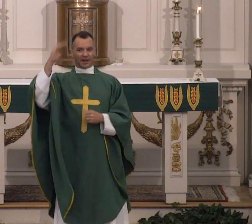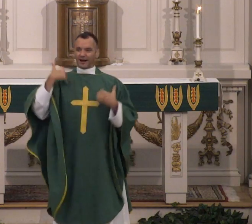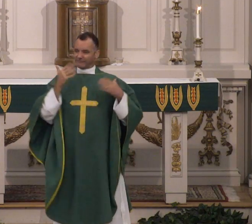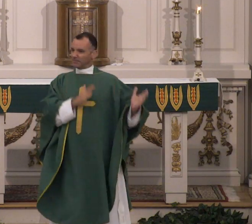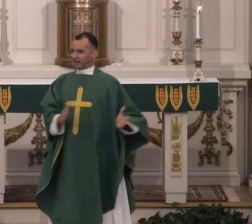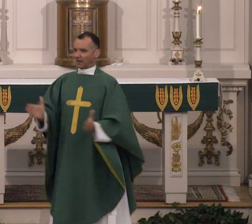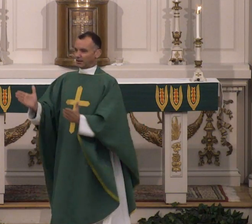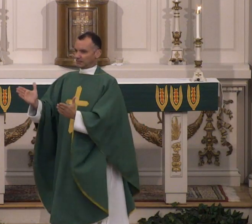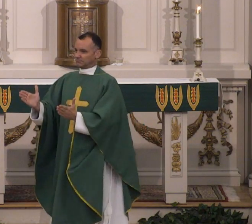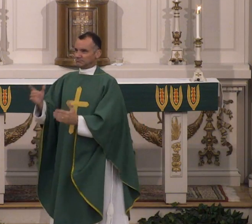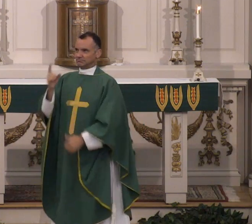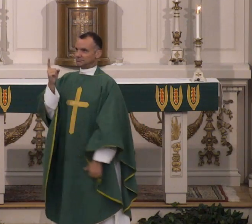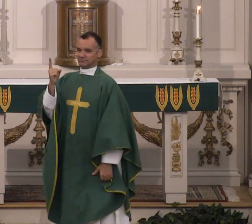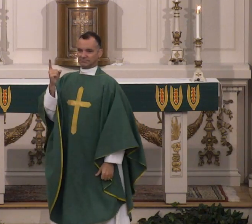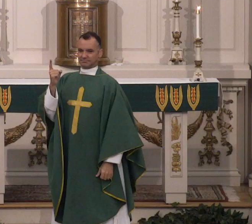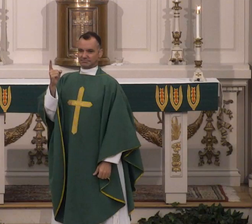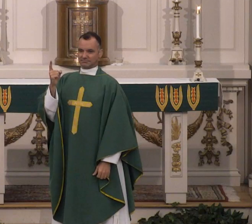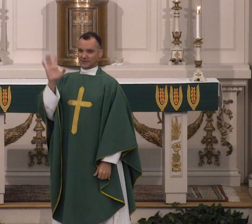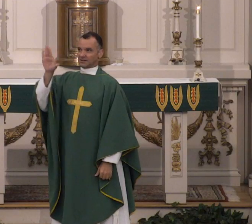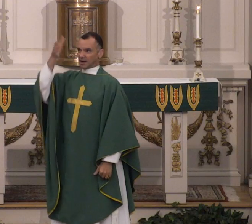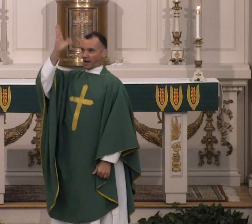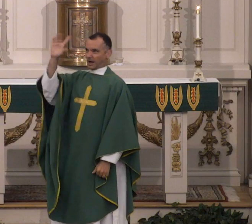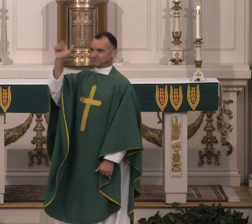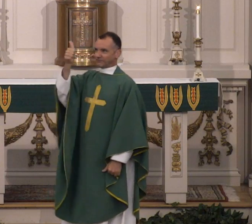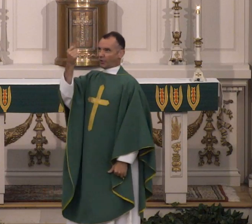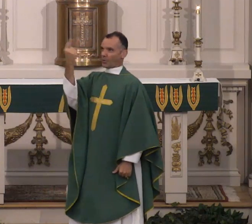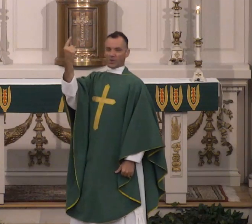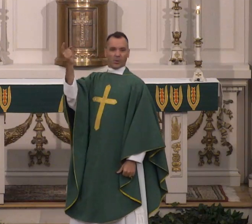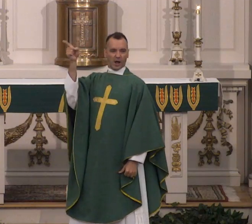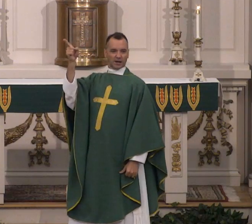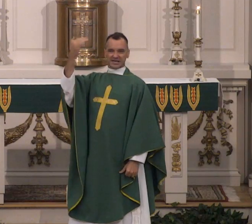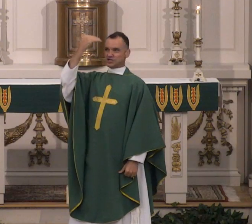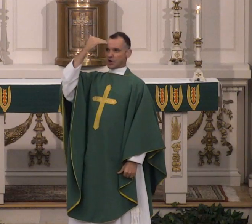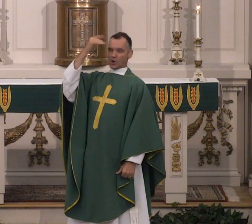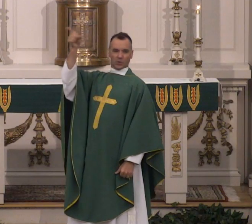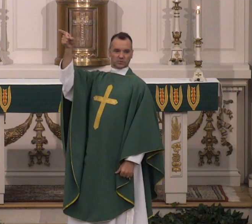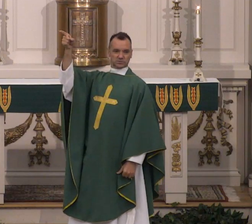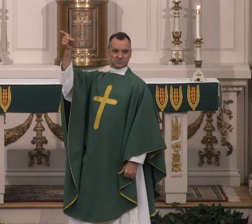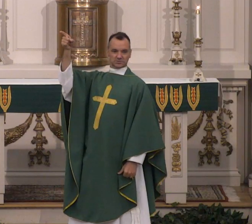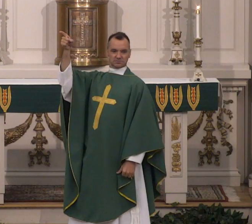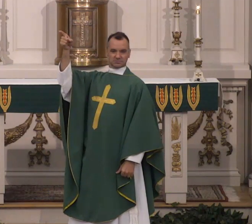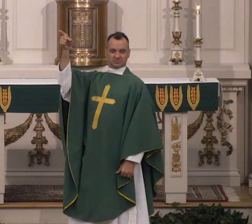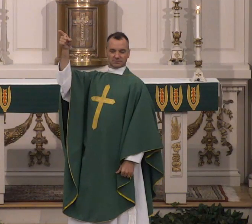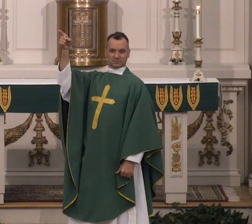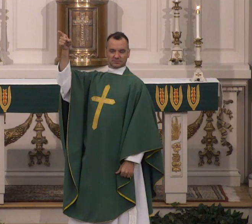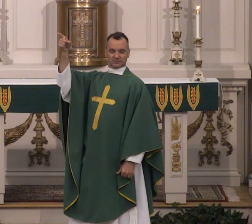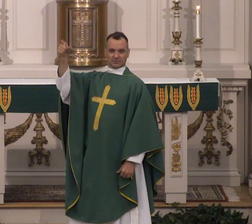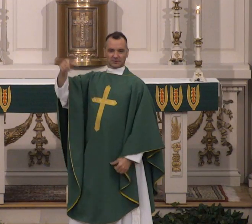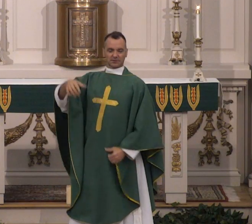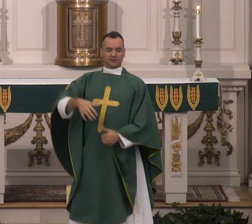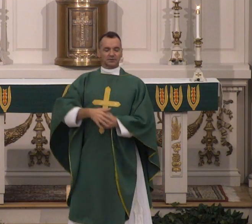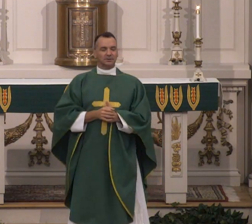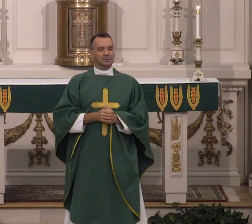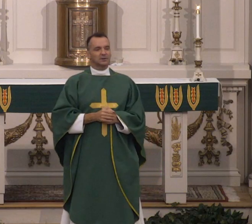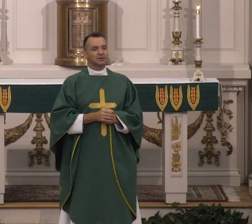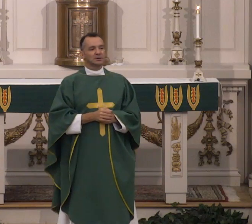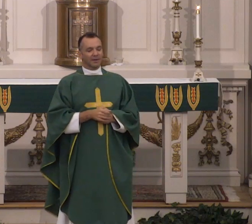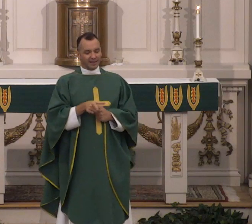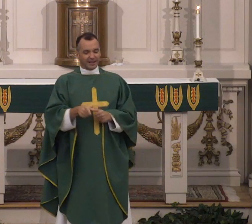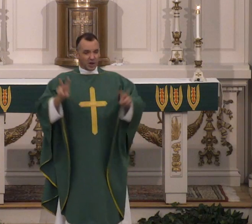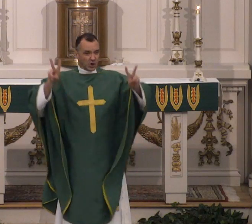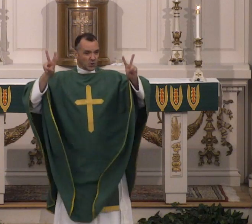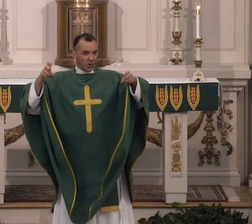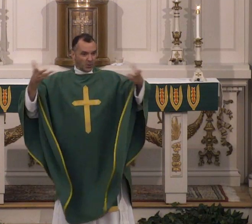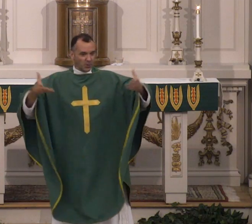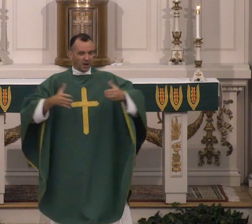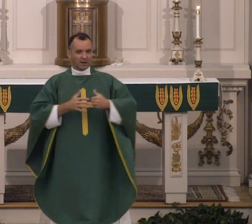let them make us feel disheartened, right? God has a plan for us, and God is the only one who knows that plan.